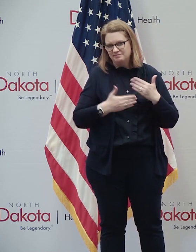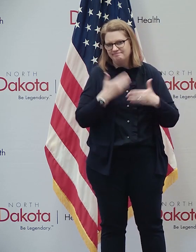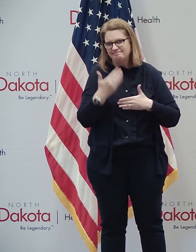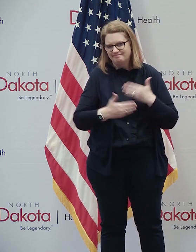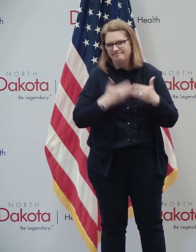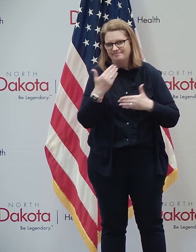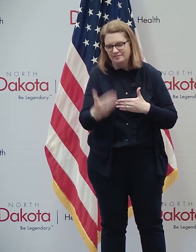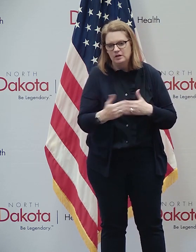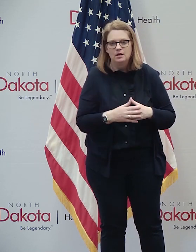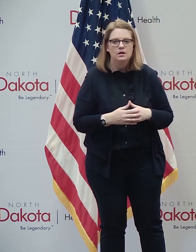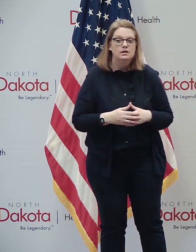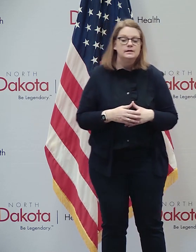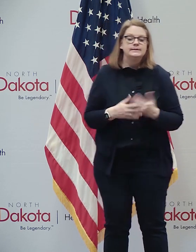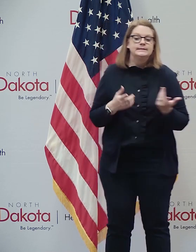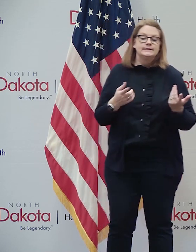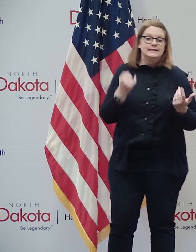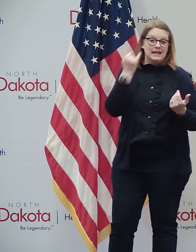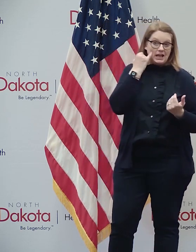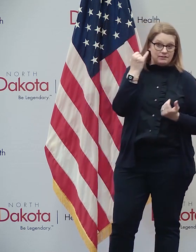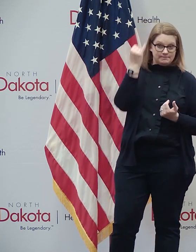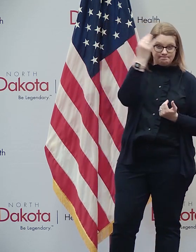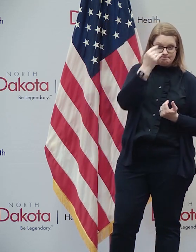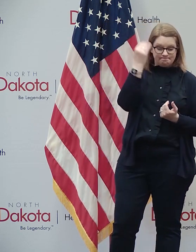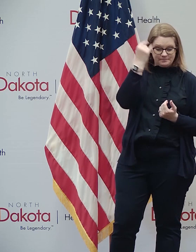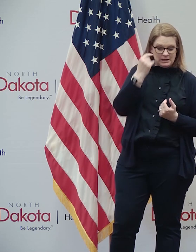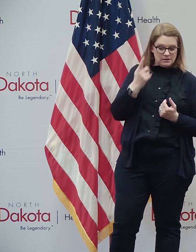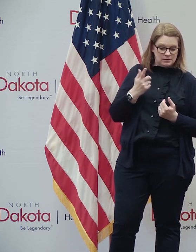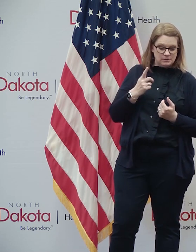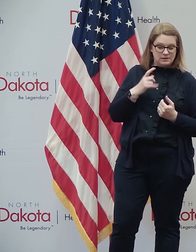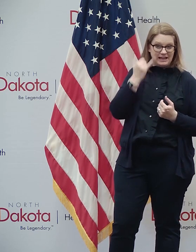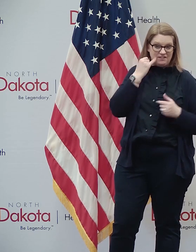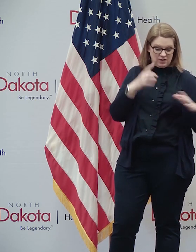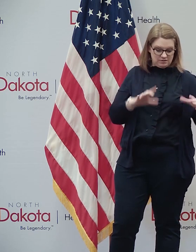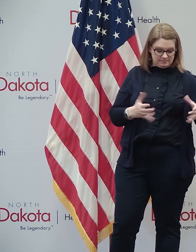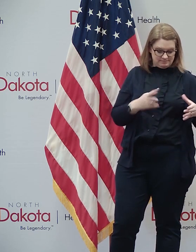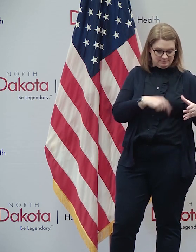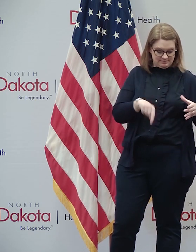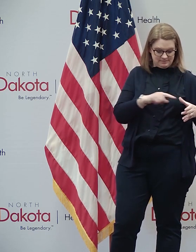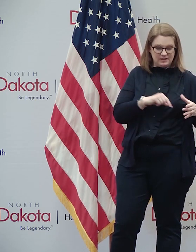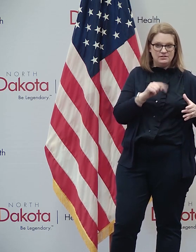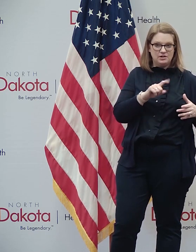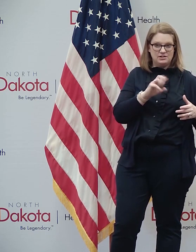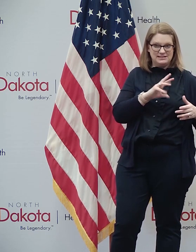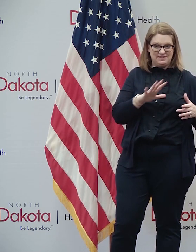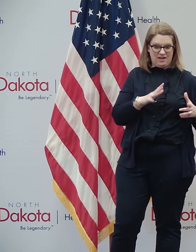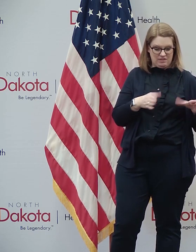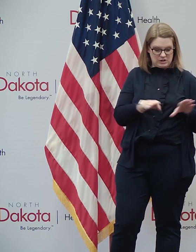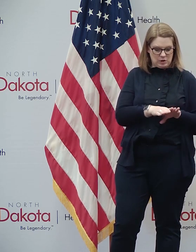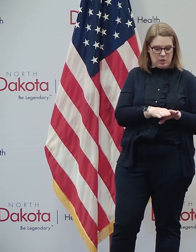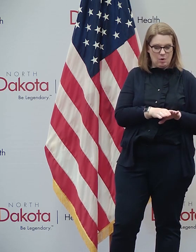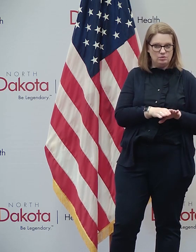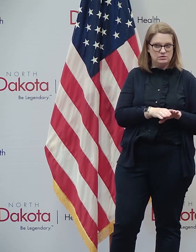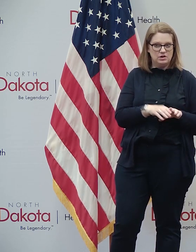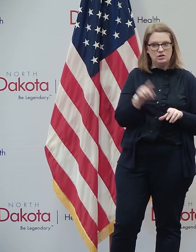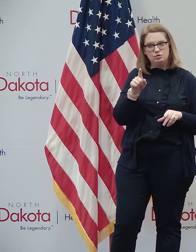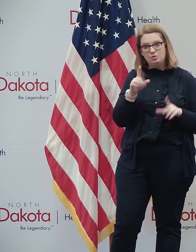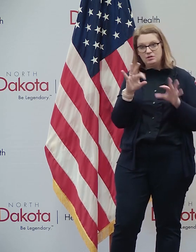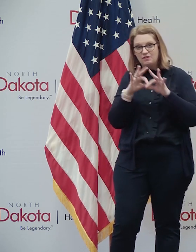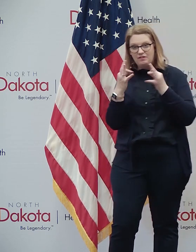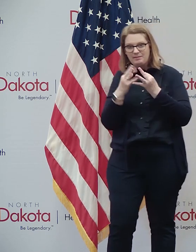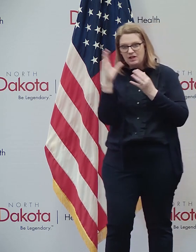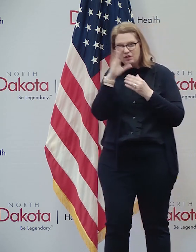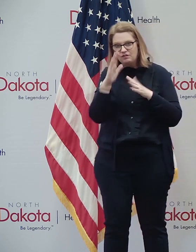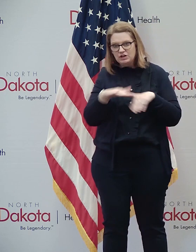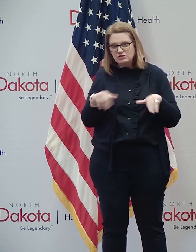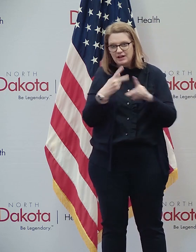again, if you're contemplating your own smart restart, if you're one of those 165 that is closed, or if you and your family are looking for childcare,